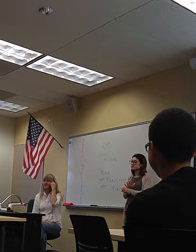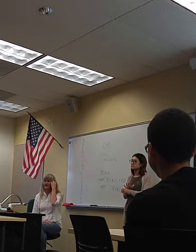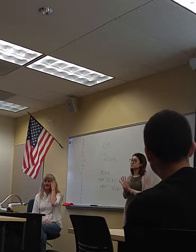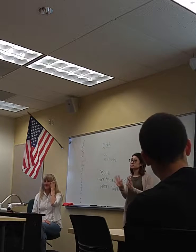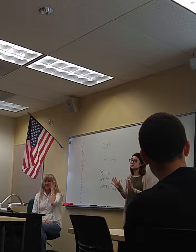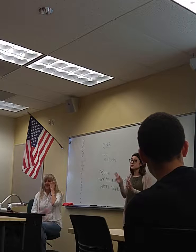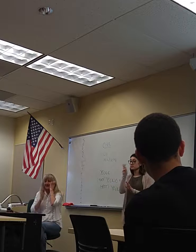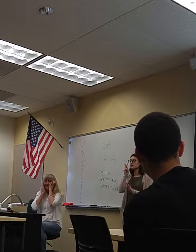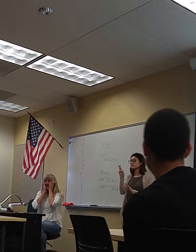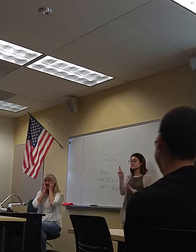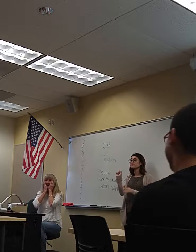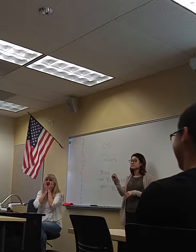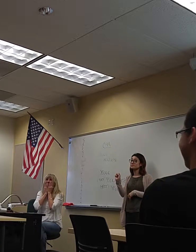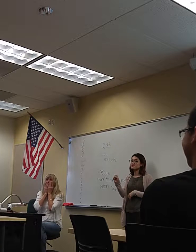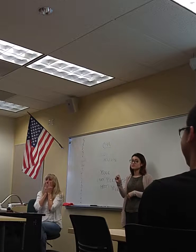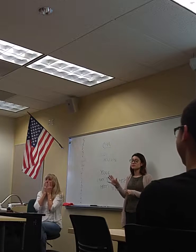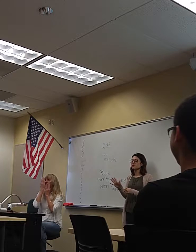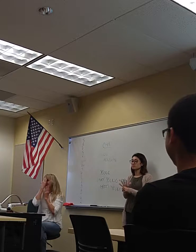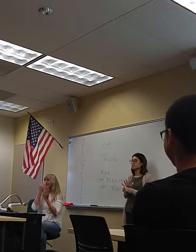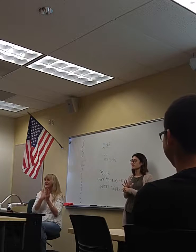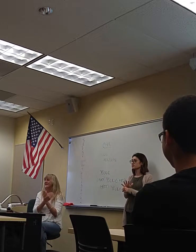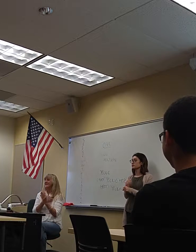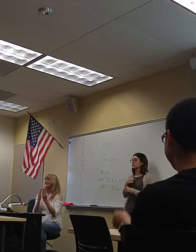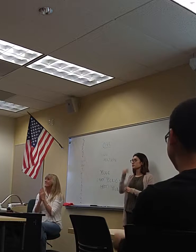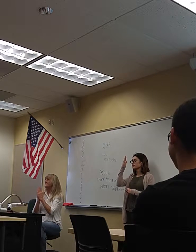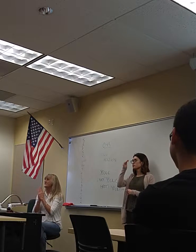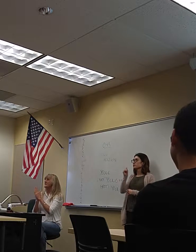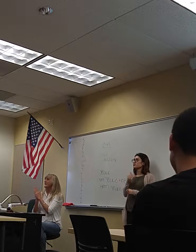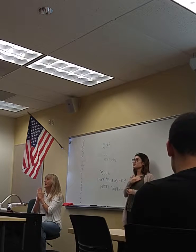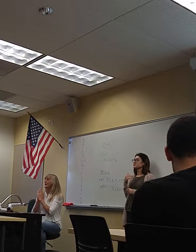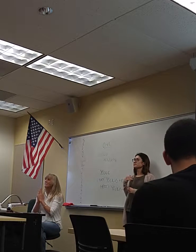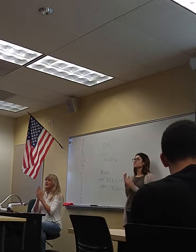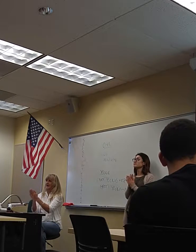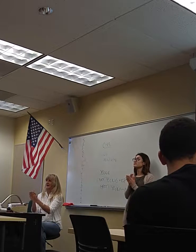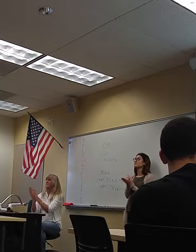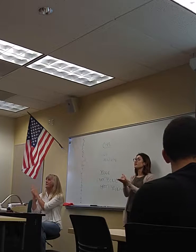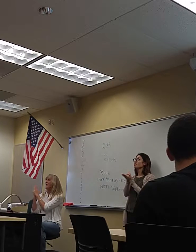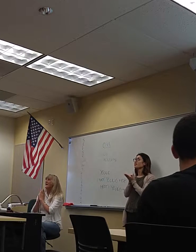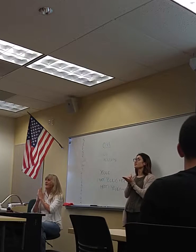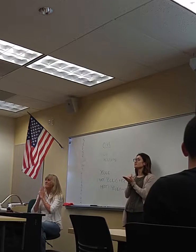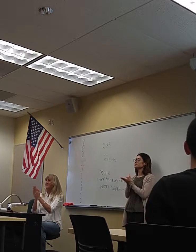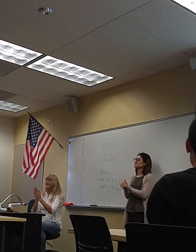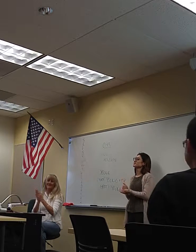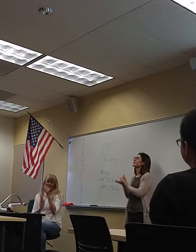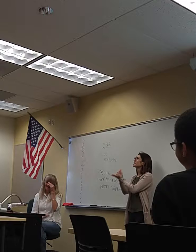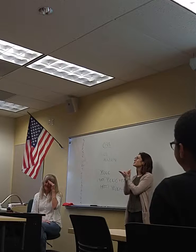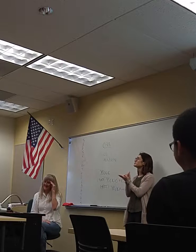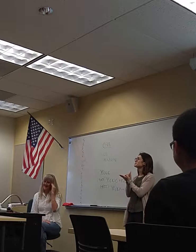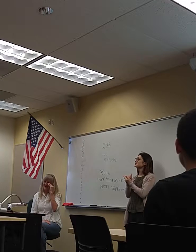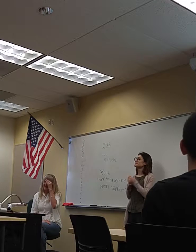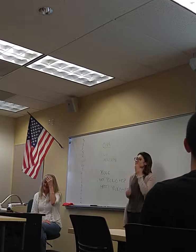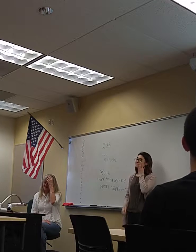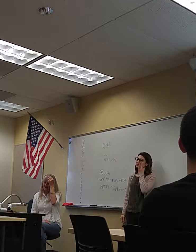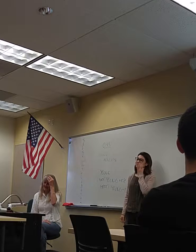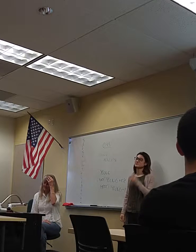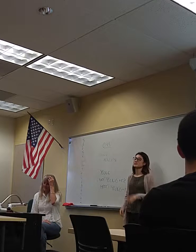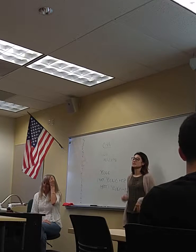it. Yeah, and I go, oh Lord, please help me, help me, help. Yeah, I just really have to bite my